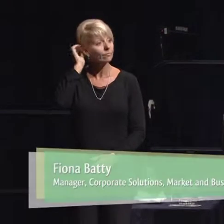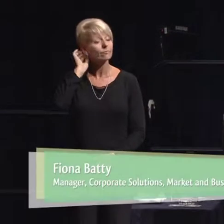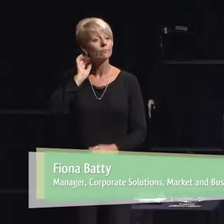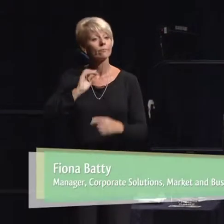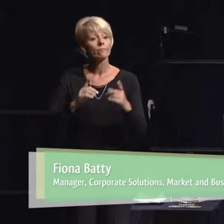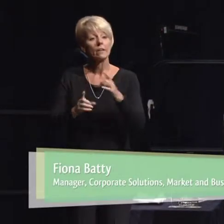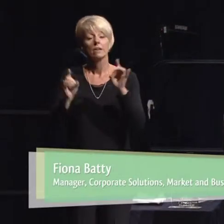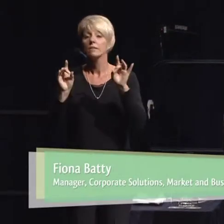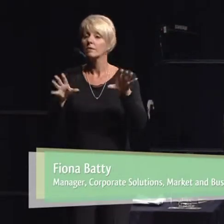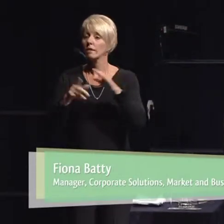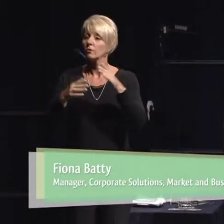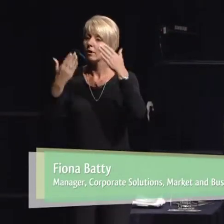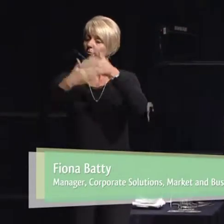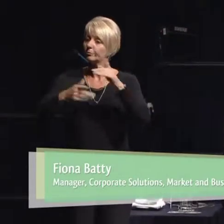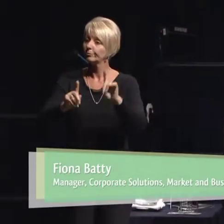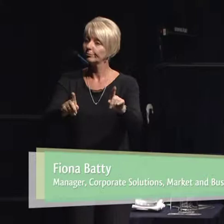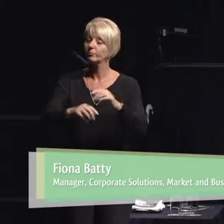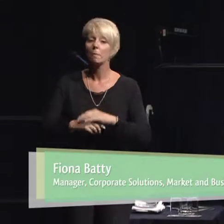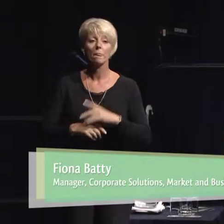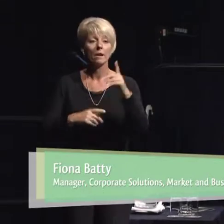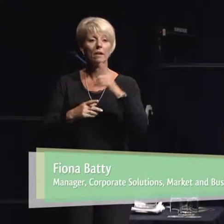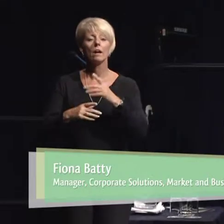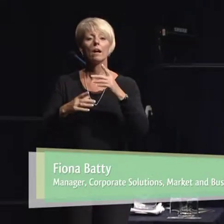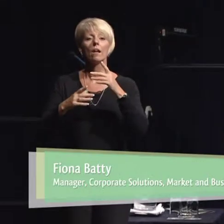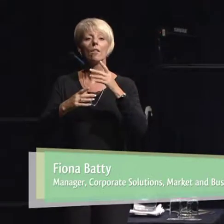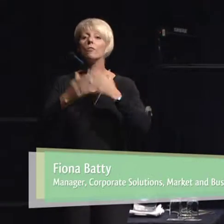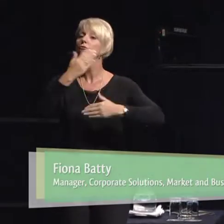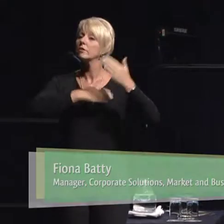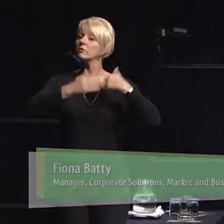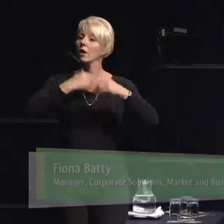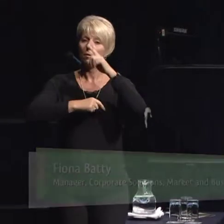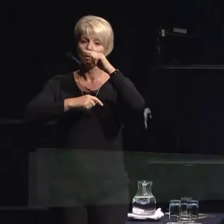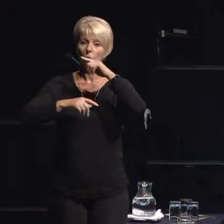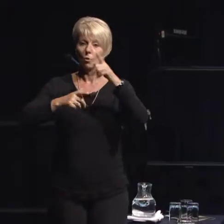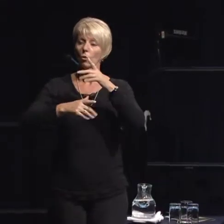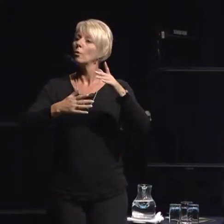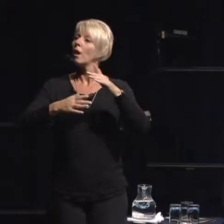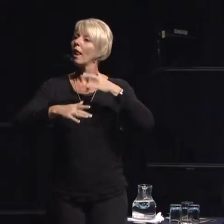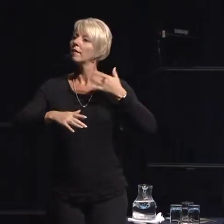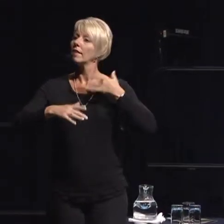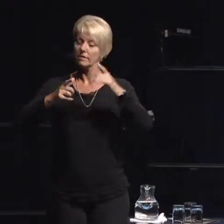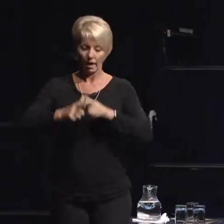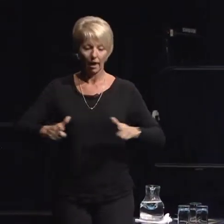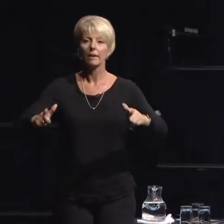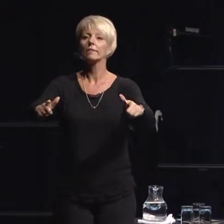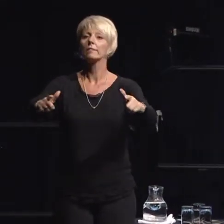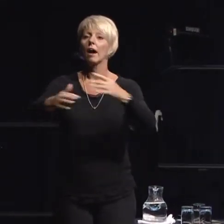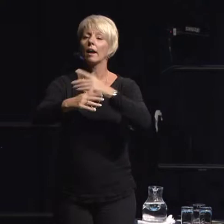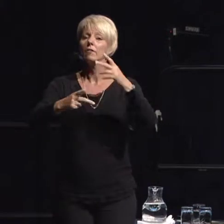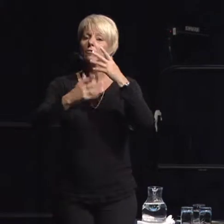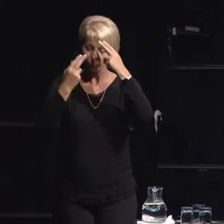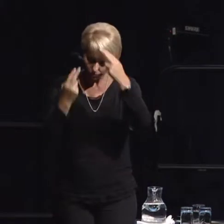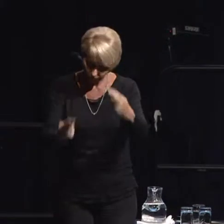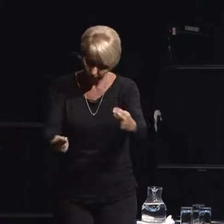To begin proceedings this evening, I acknowledge the traditional peoples who occupied these lands. I also pay my respects to their elders,